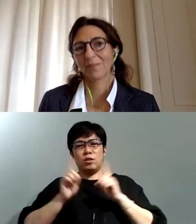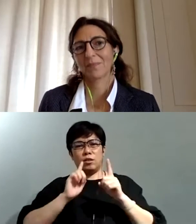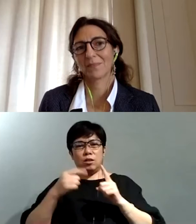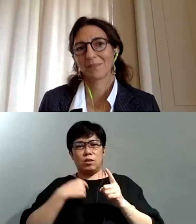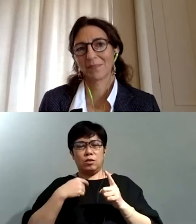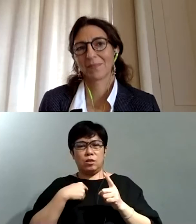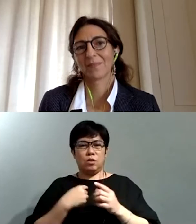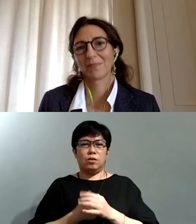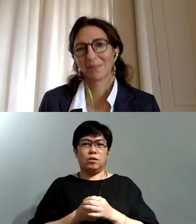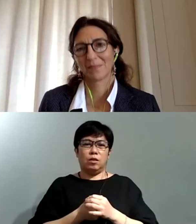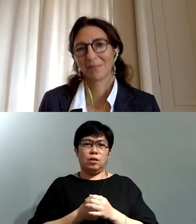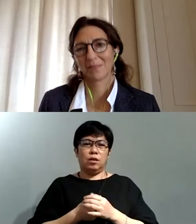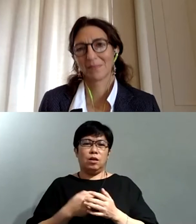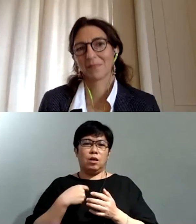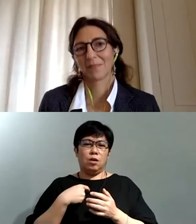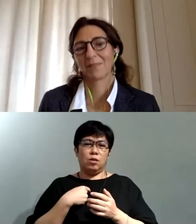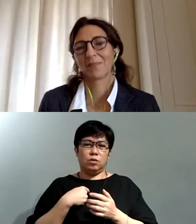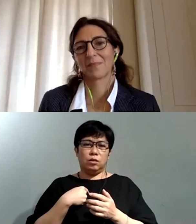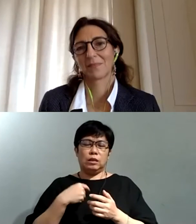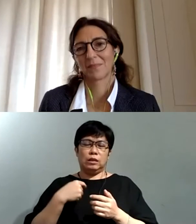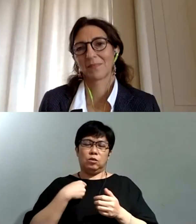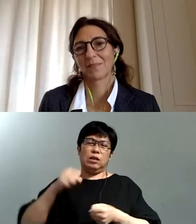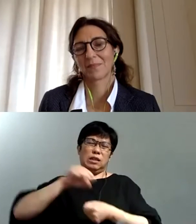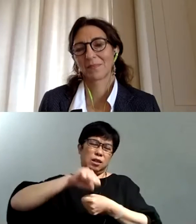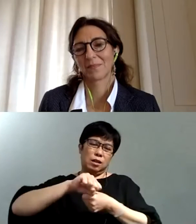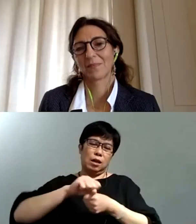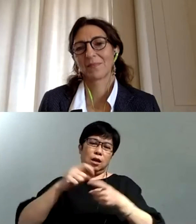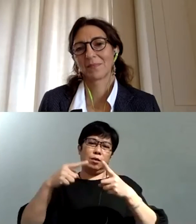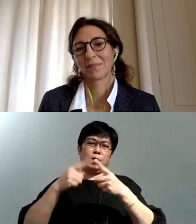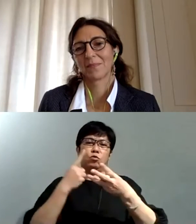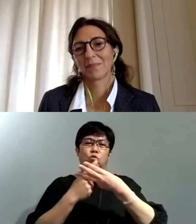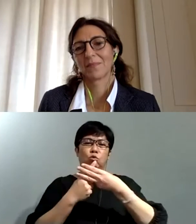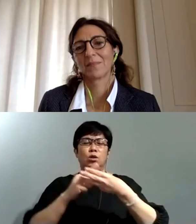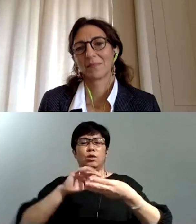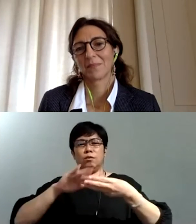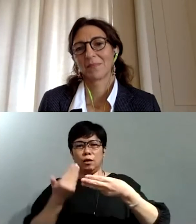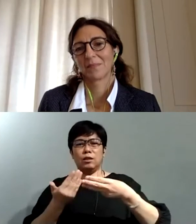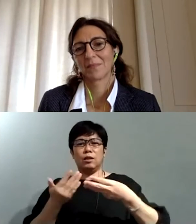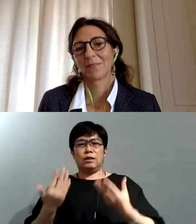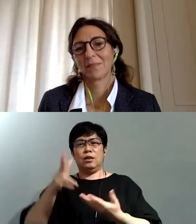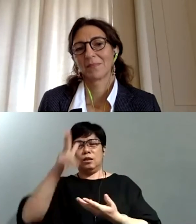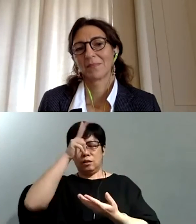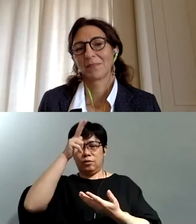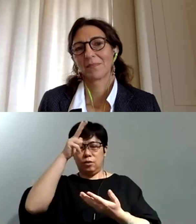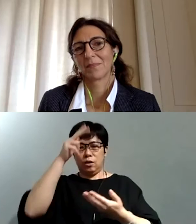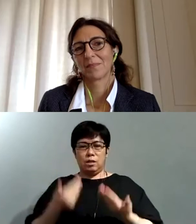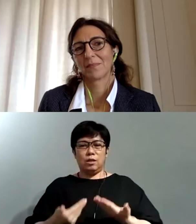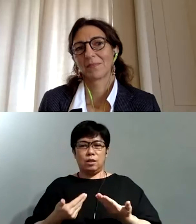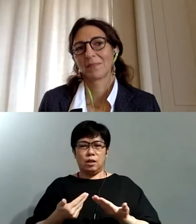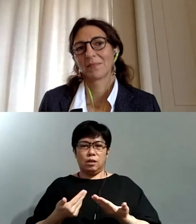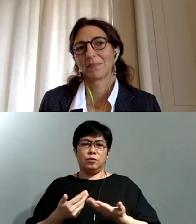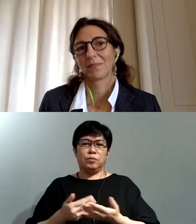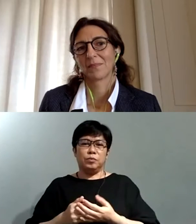the government said that it is still not the time for us to develop further. Or even worse, in the